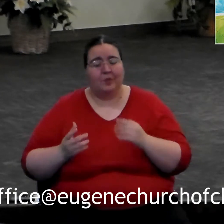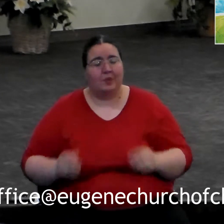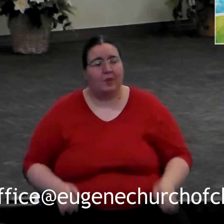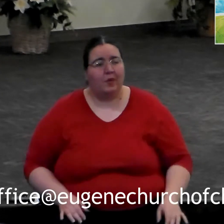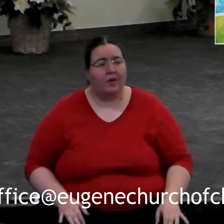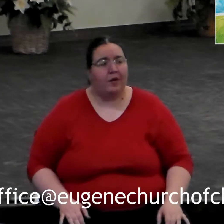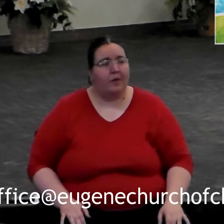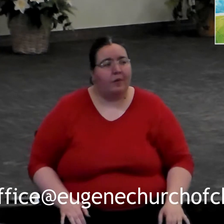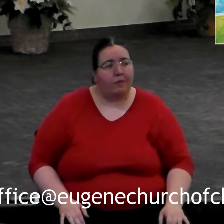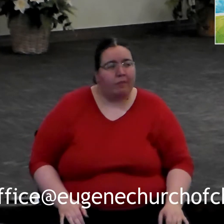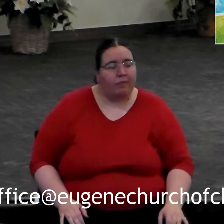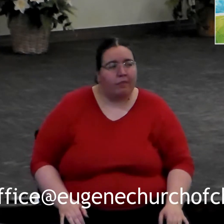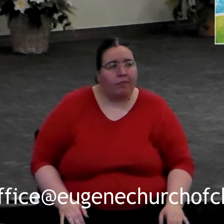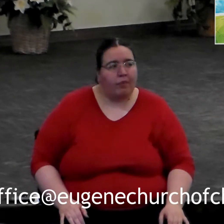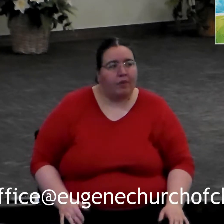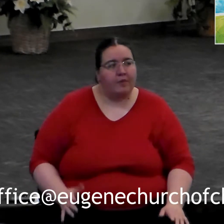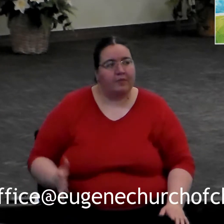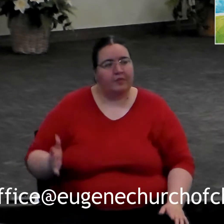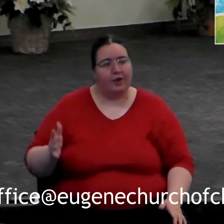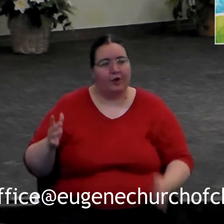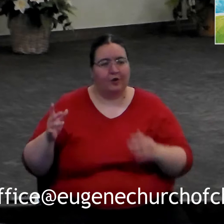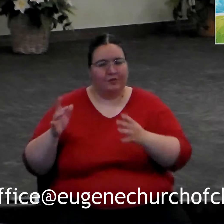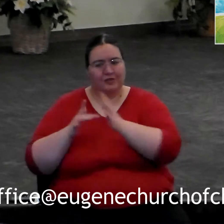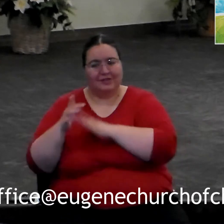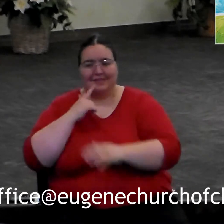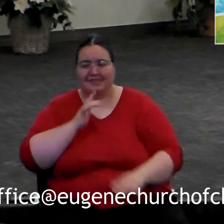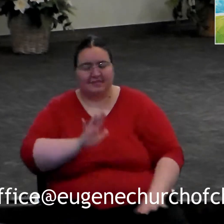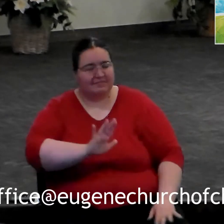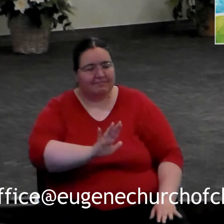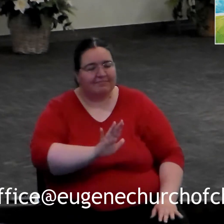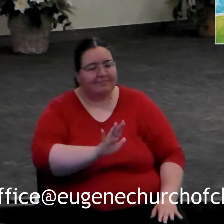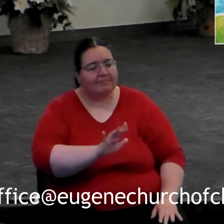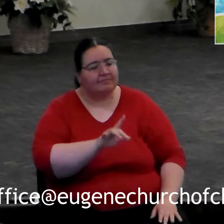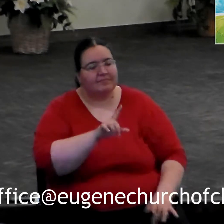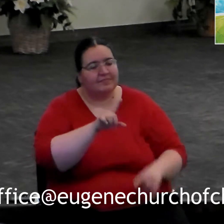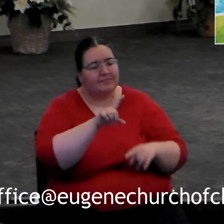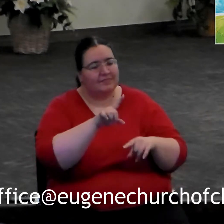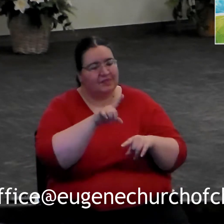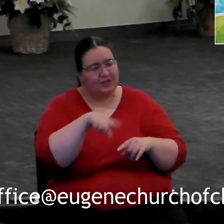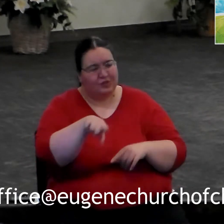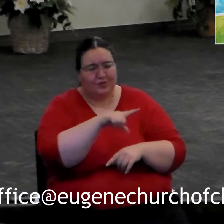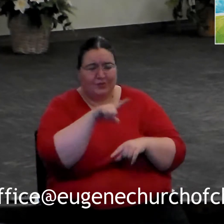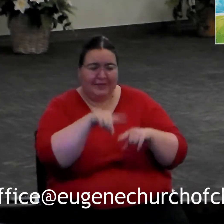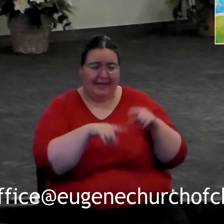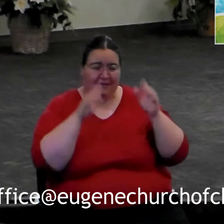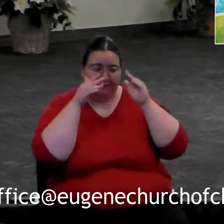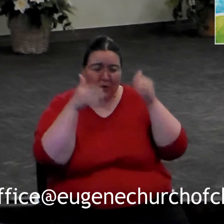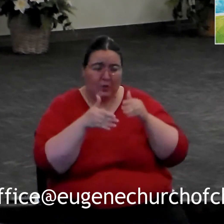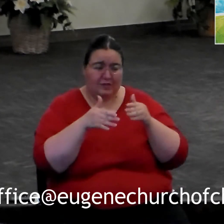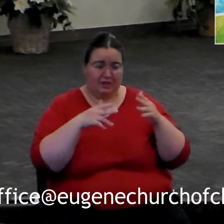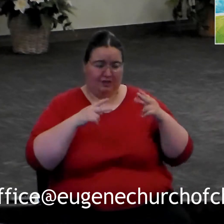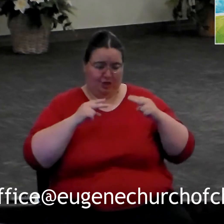instead says to them you can't focus in on the human things. You have to focus in on something else, something that's bigger than that.